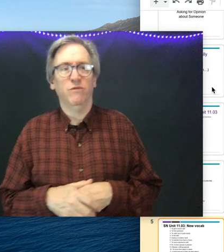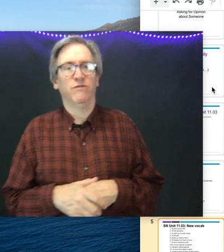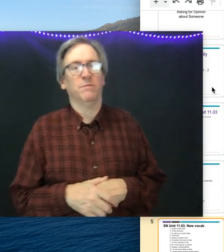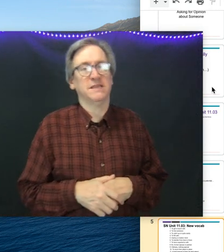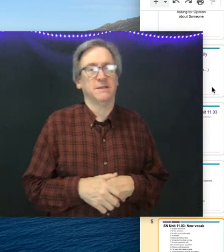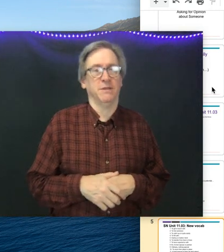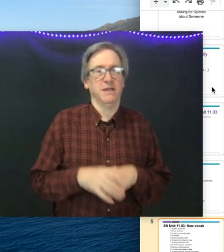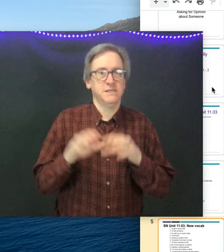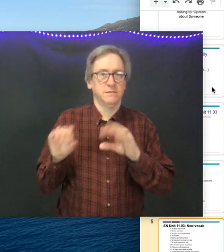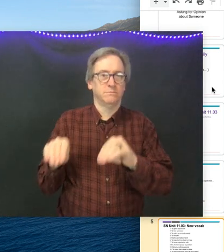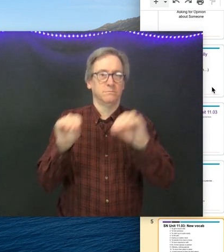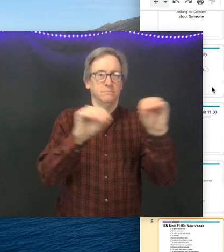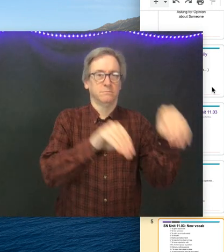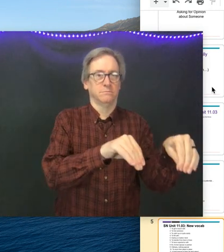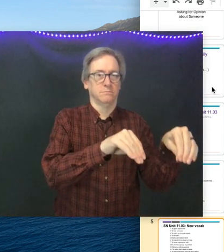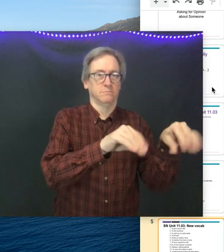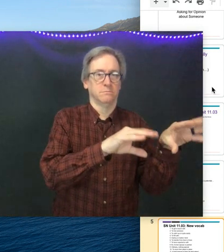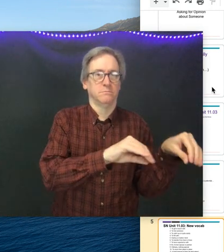To move from place to place.